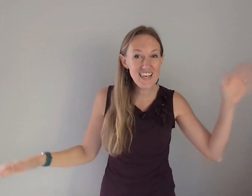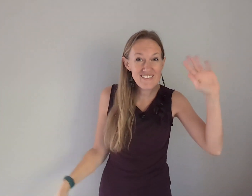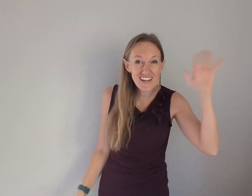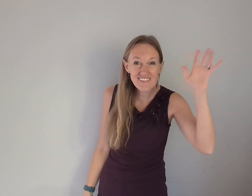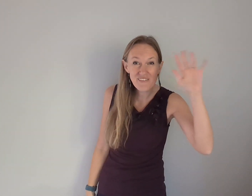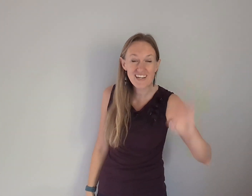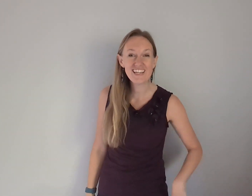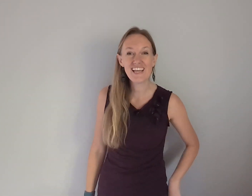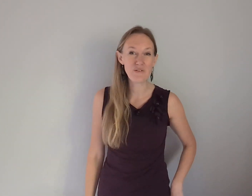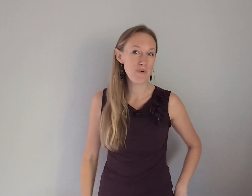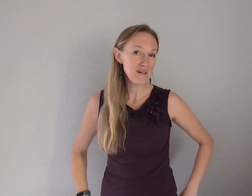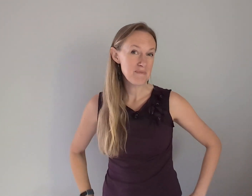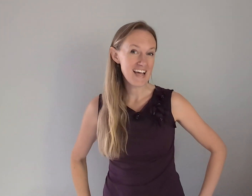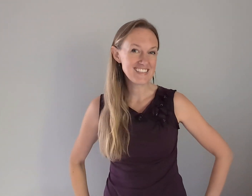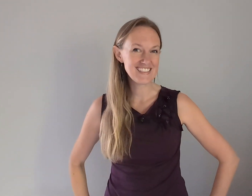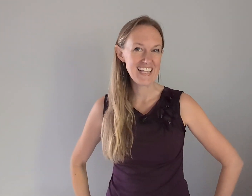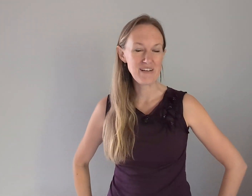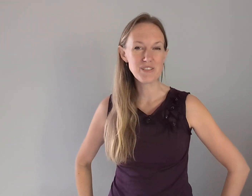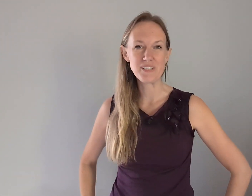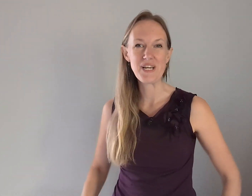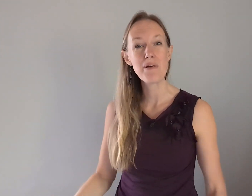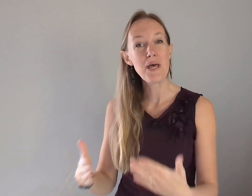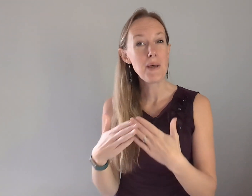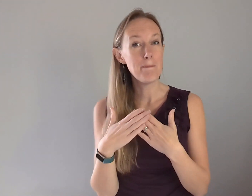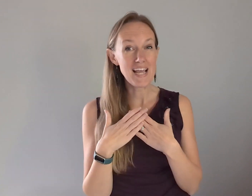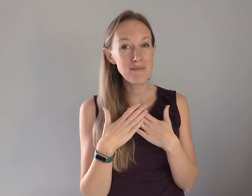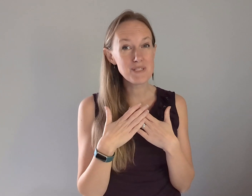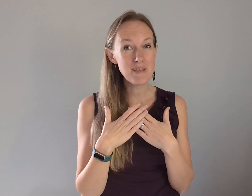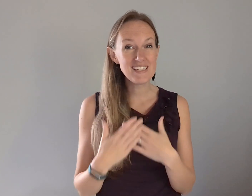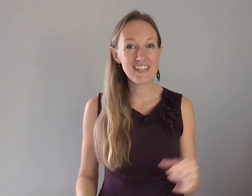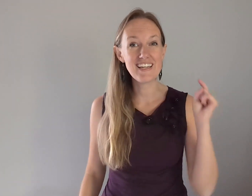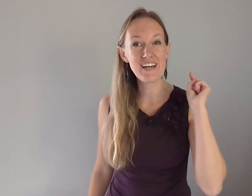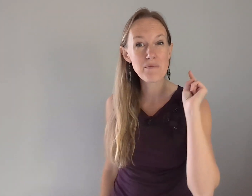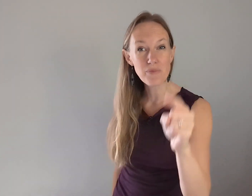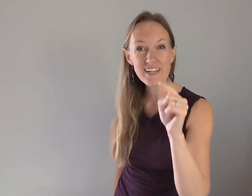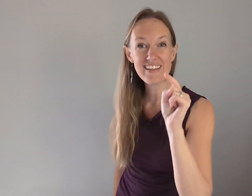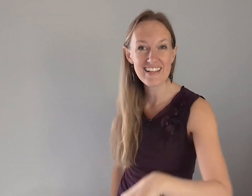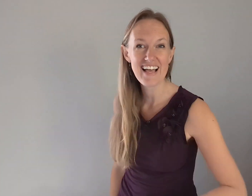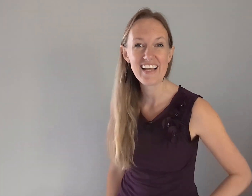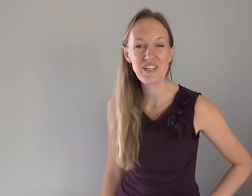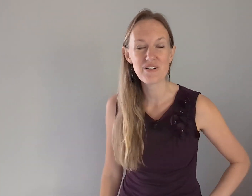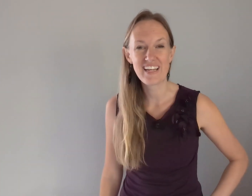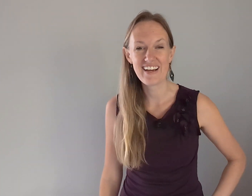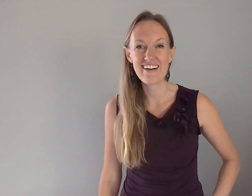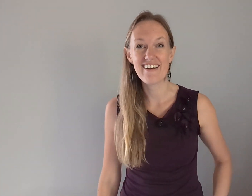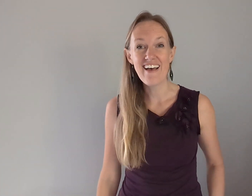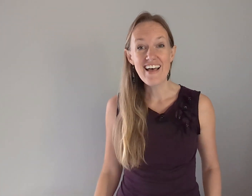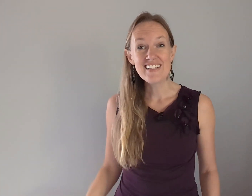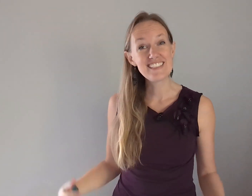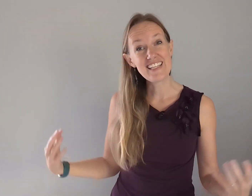Hello everyone and welcome back to Sign Language Worship. My name is Mandy and I'm really glad you're here. Sign